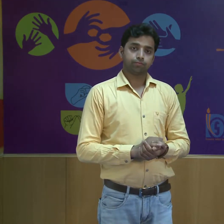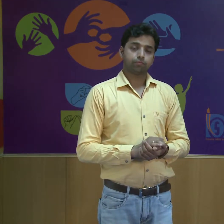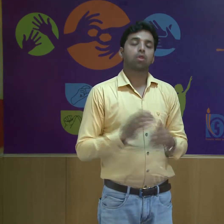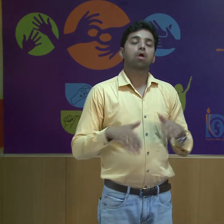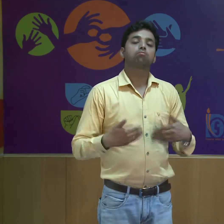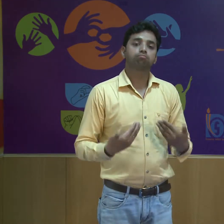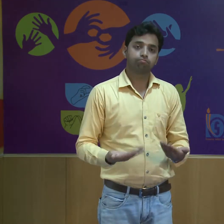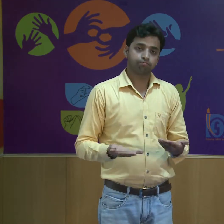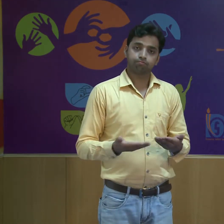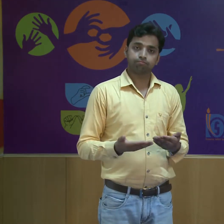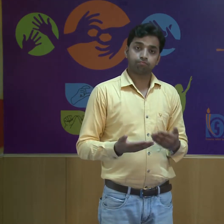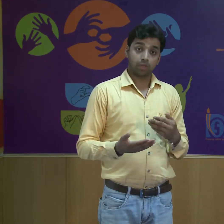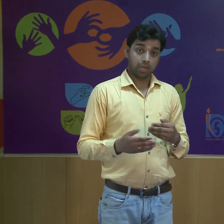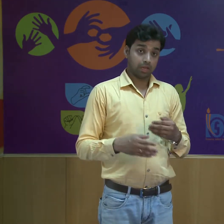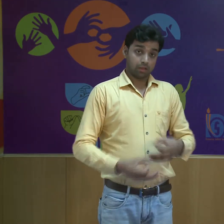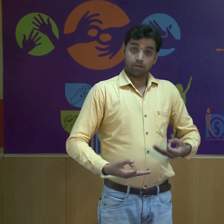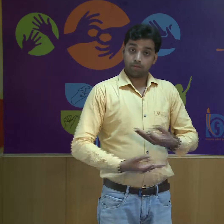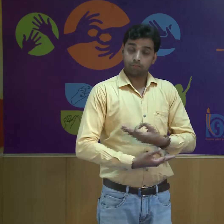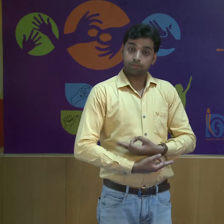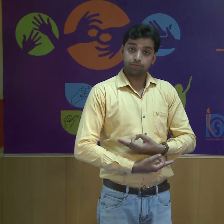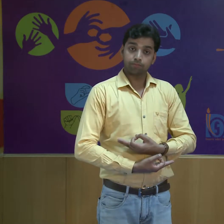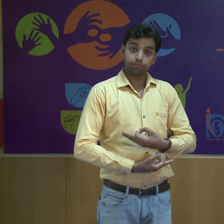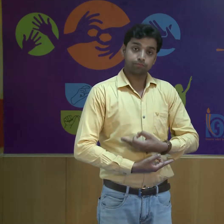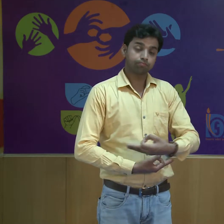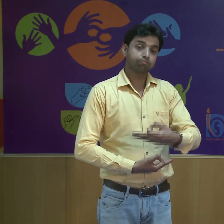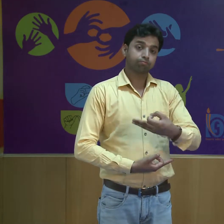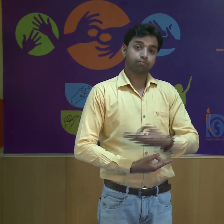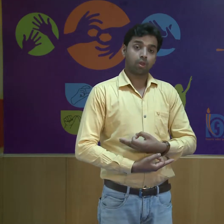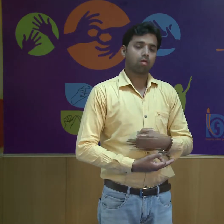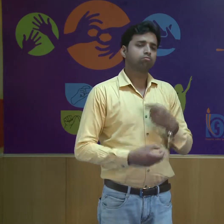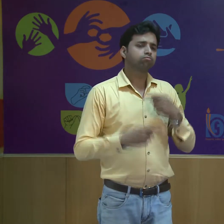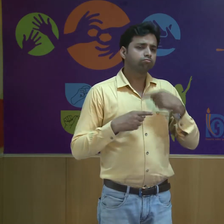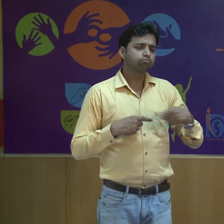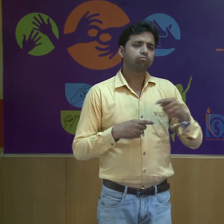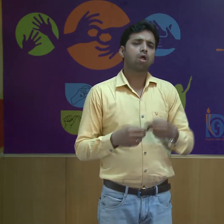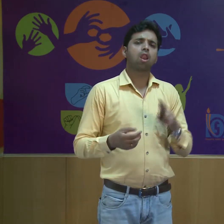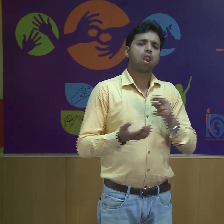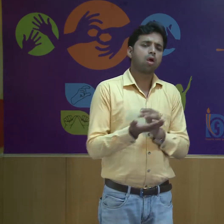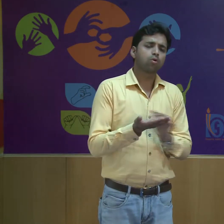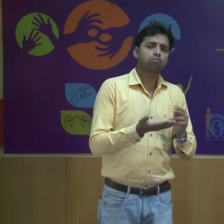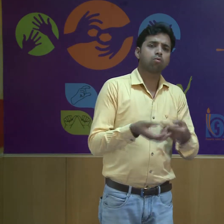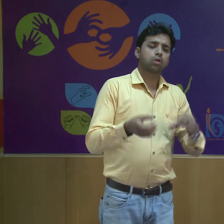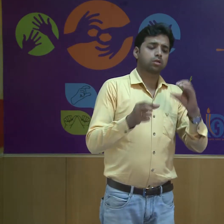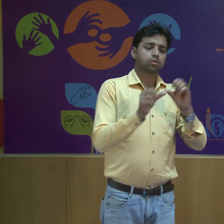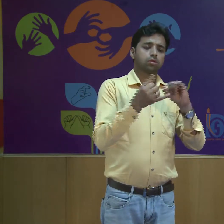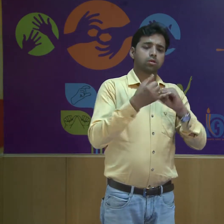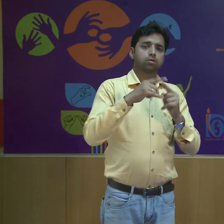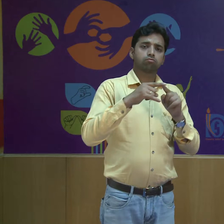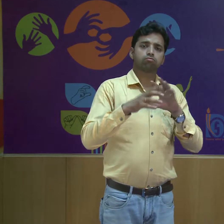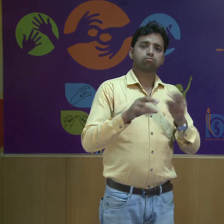However, the Buddhists could not remove the practice of caste system